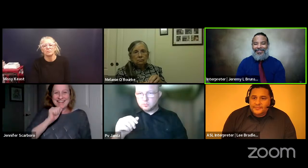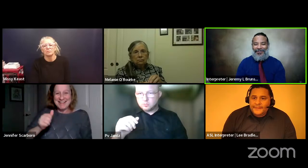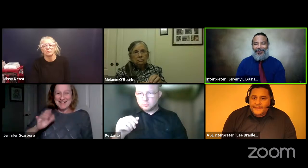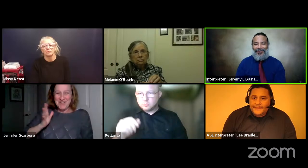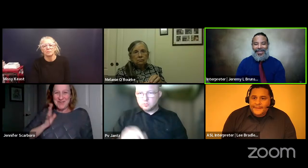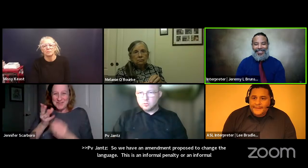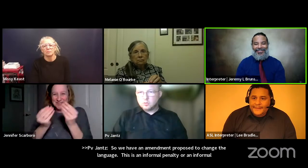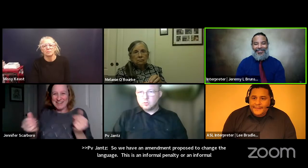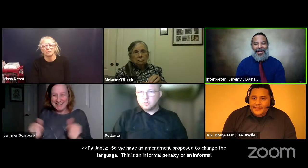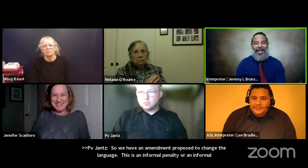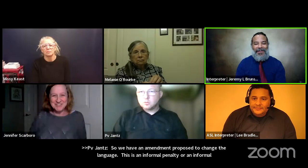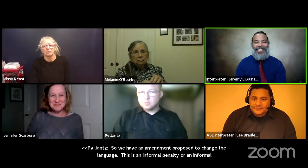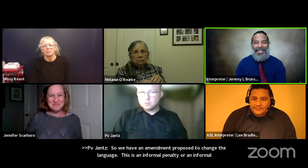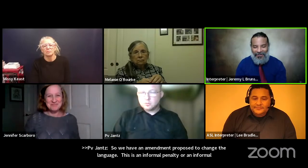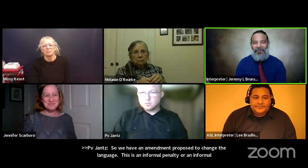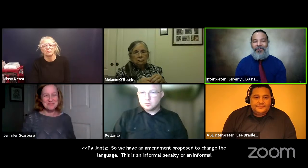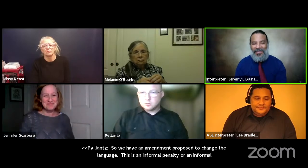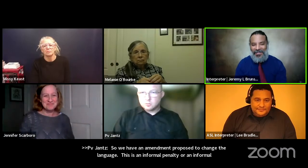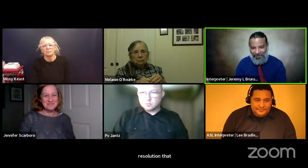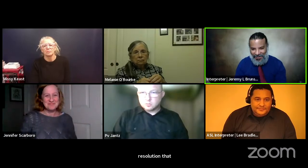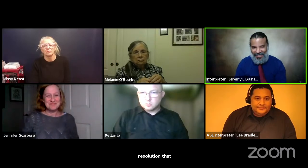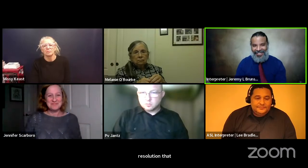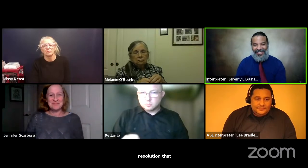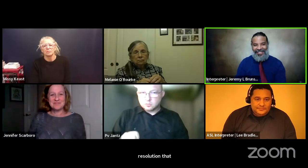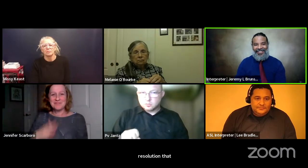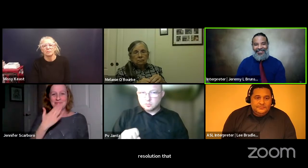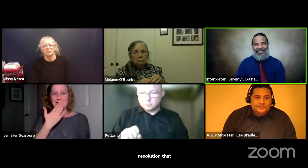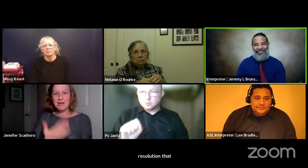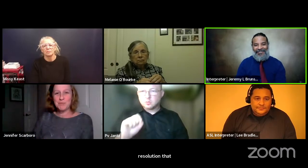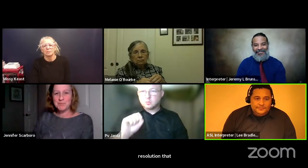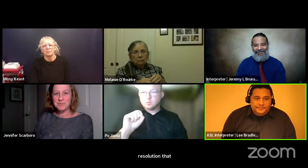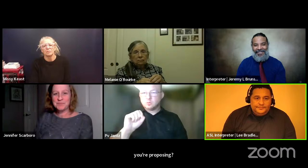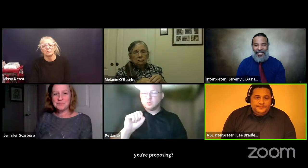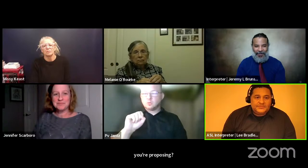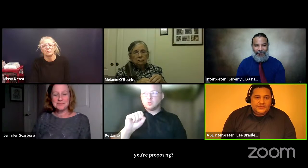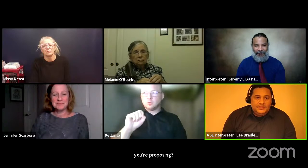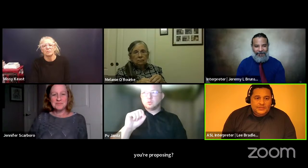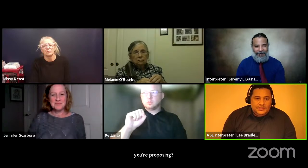proposing? Of course, right. I'm sorry. I meant an informal resolution.